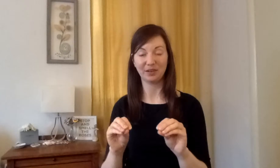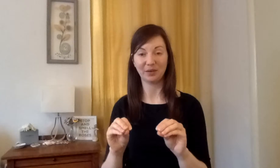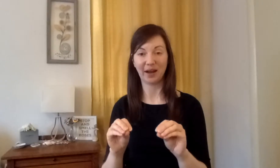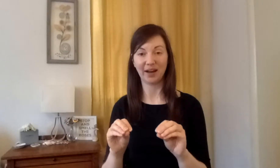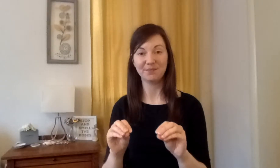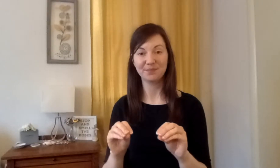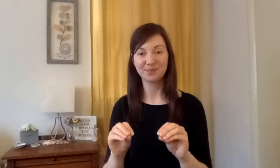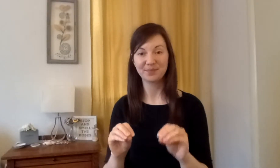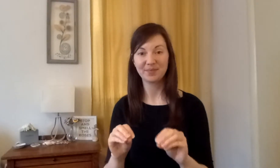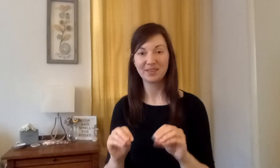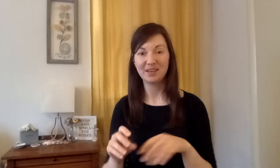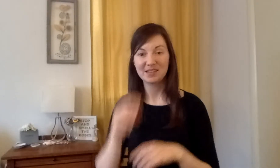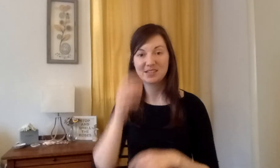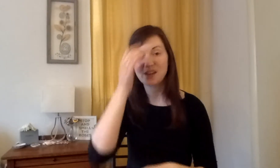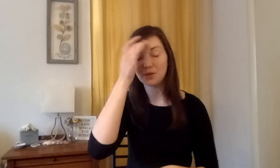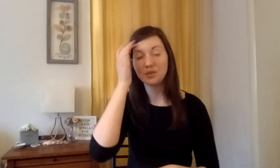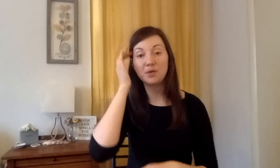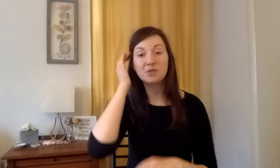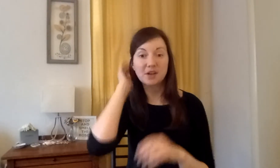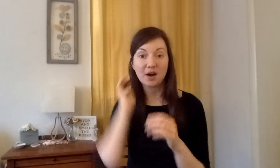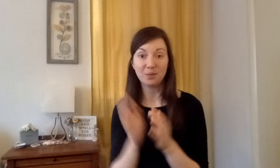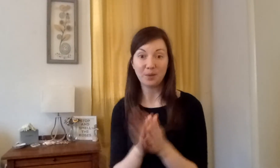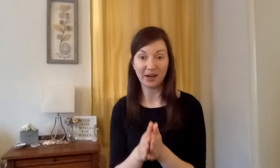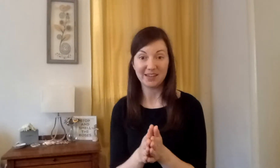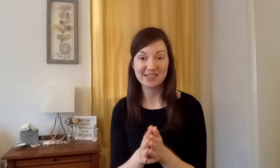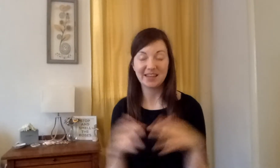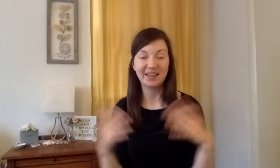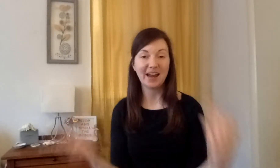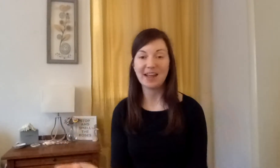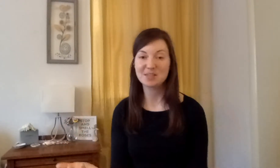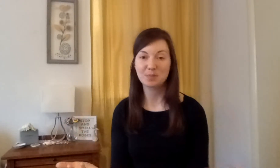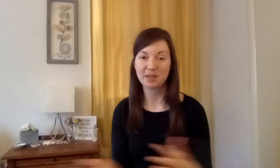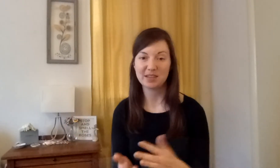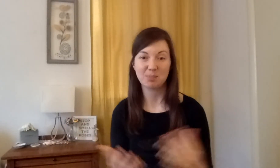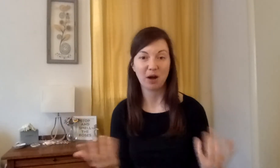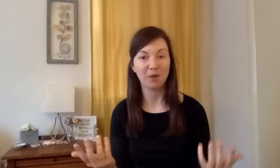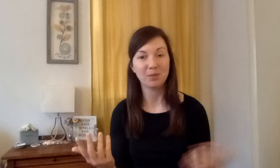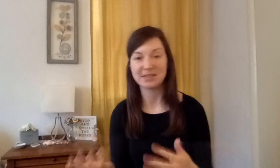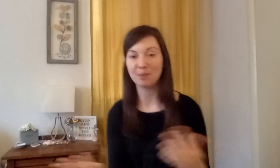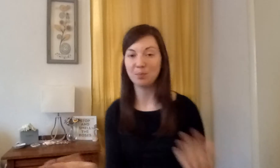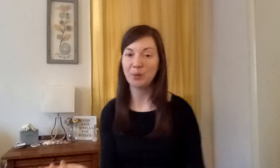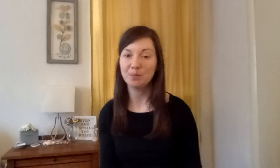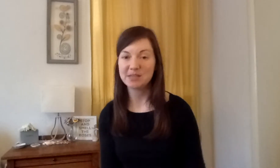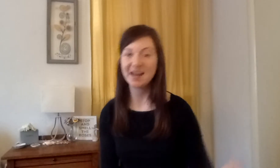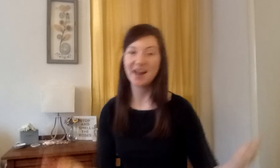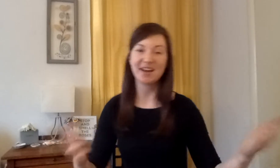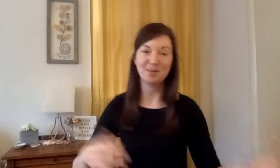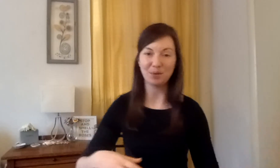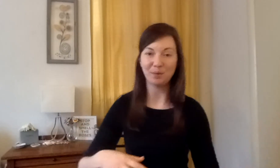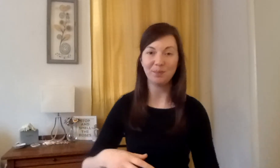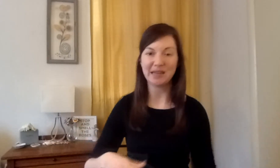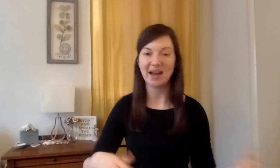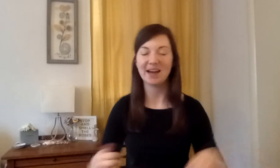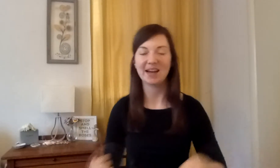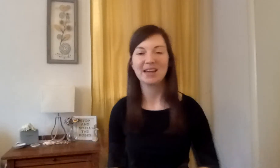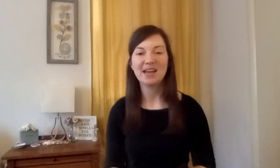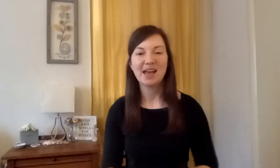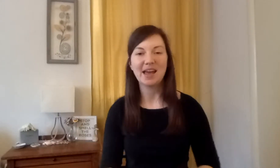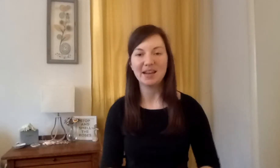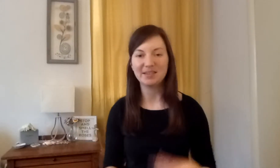okay? So those are our words, and then it ends with this part where we say boom de-yada, and we